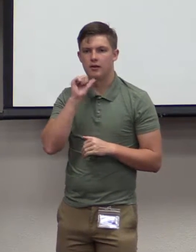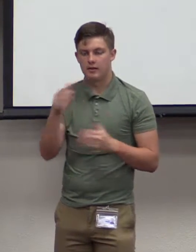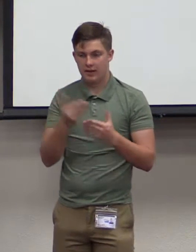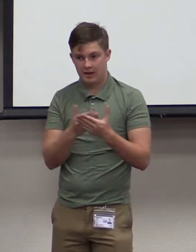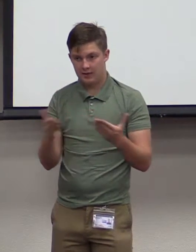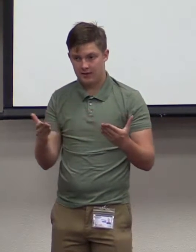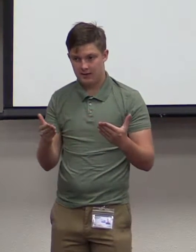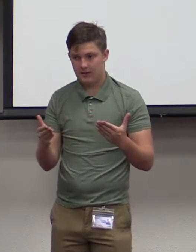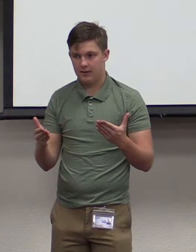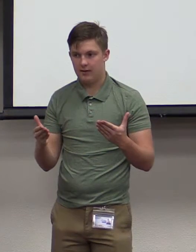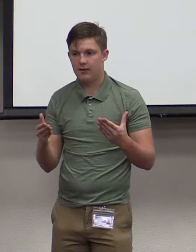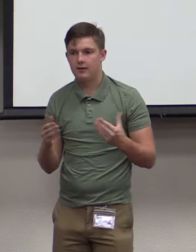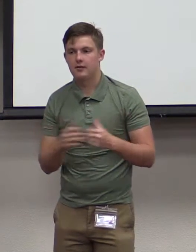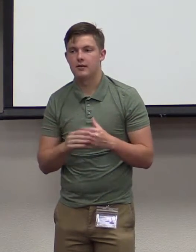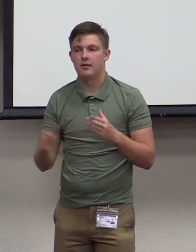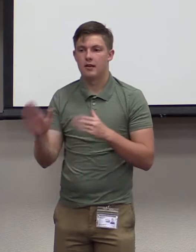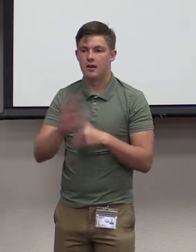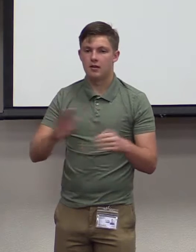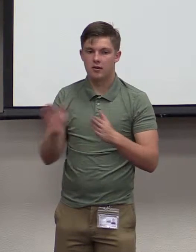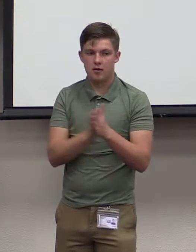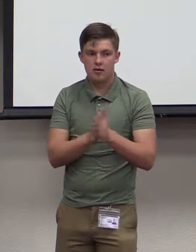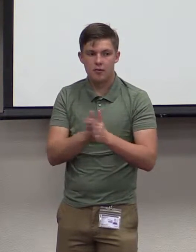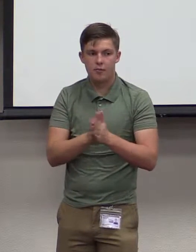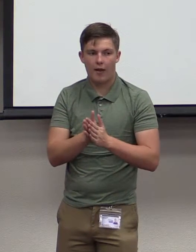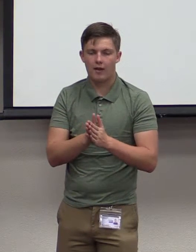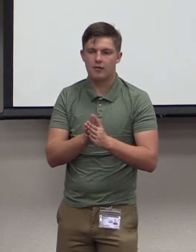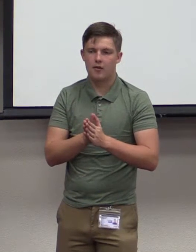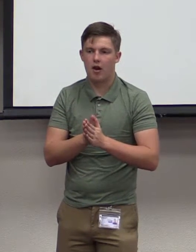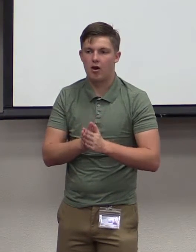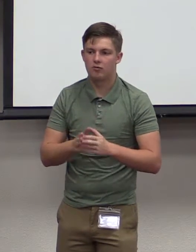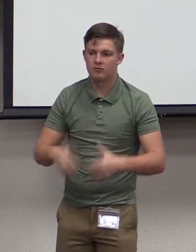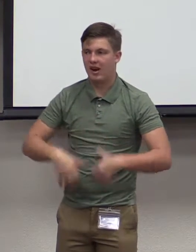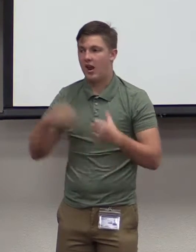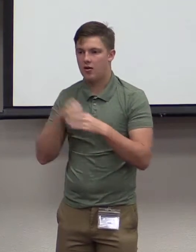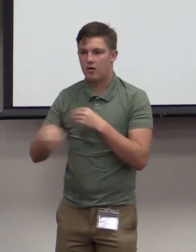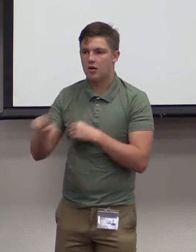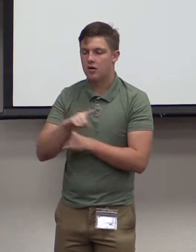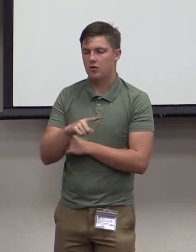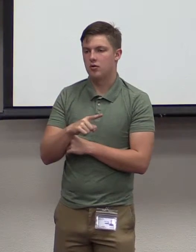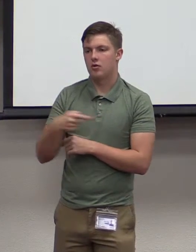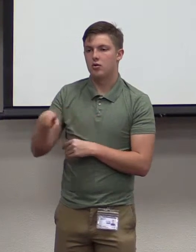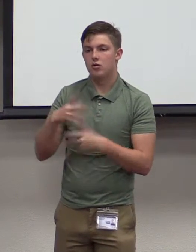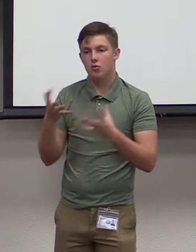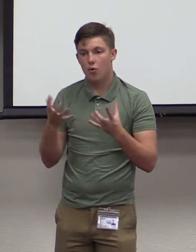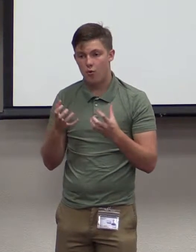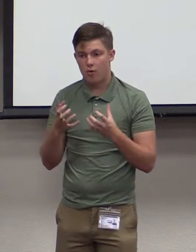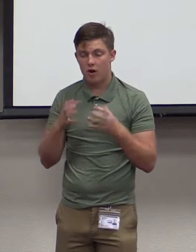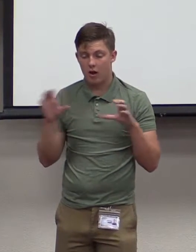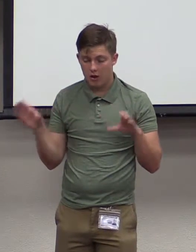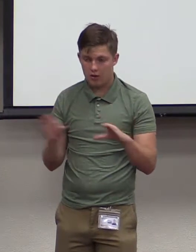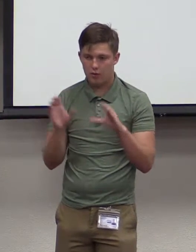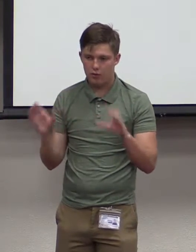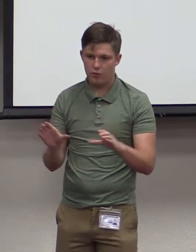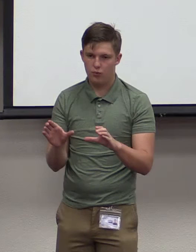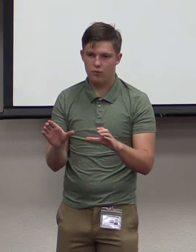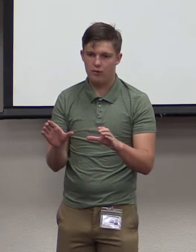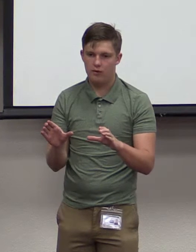this, that your passions are raging war within you. You desire and do